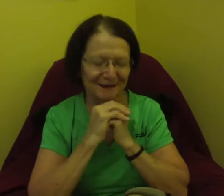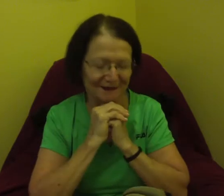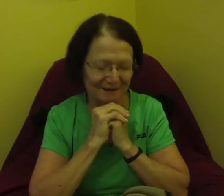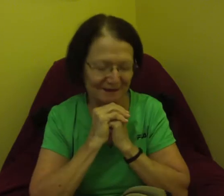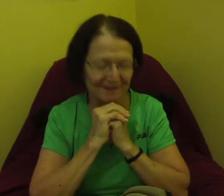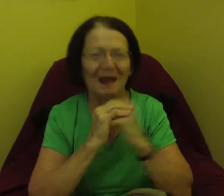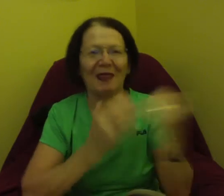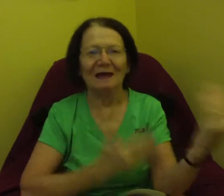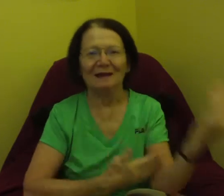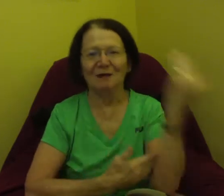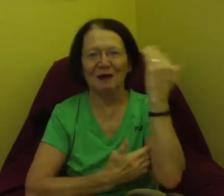Anyways,